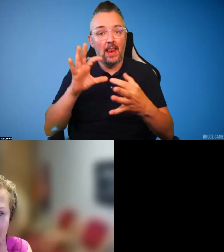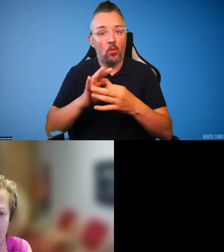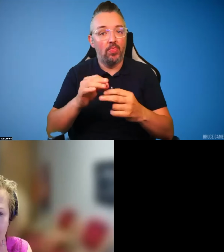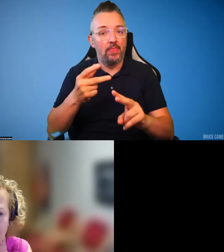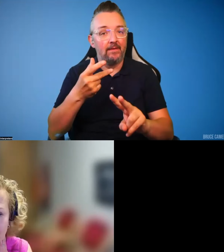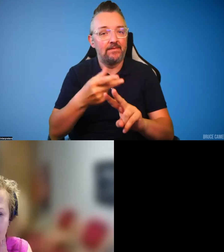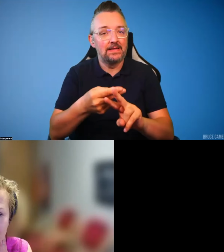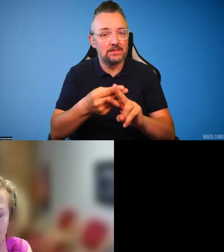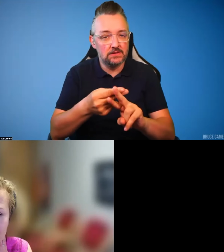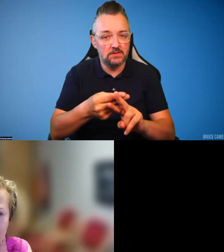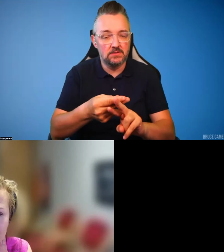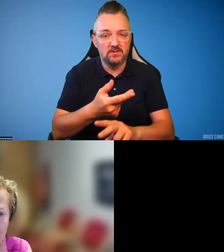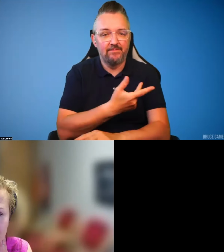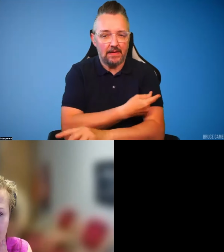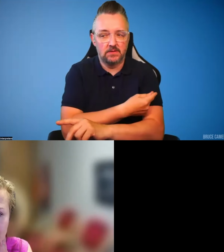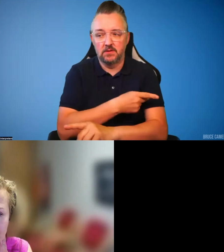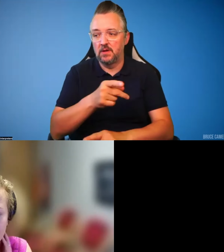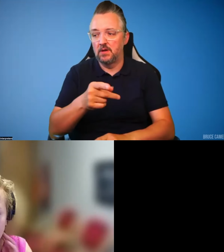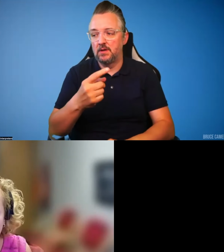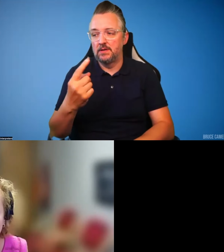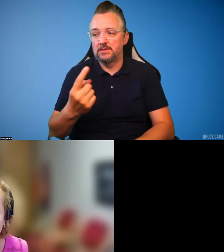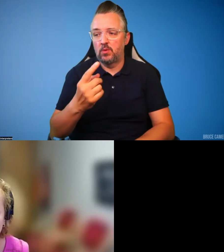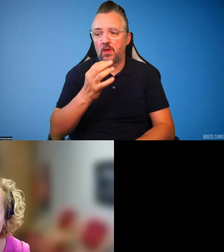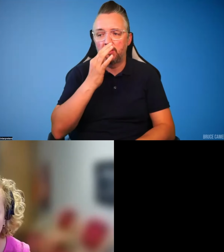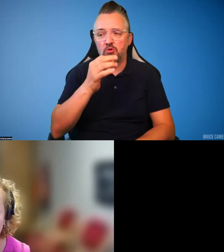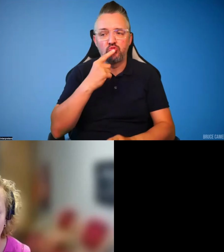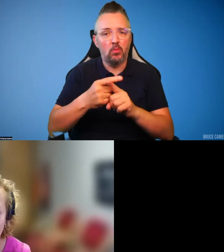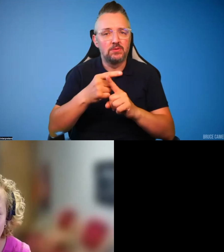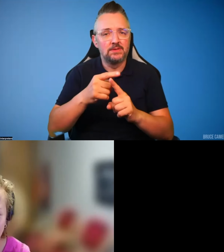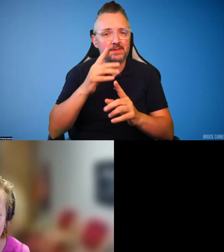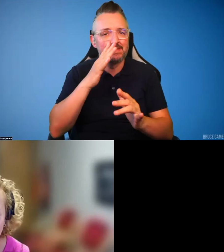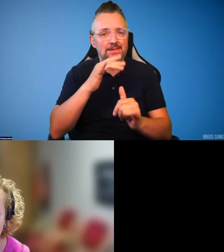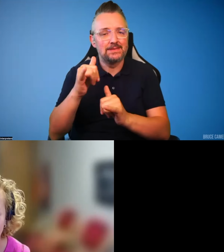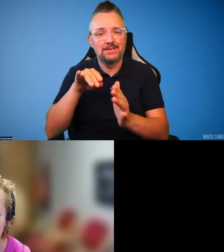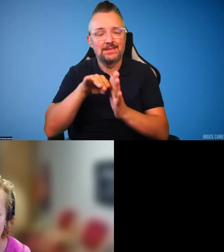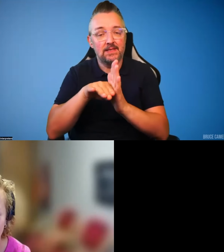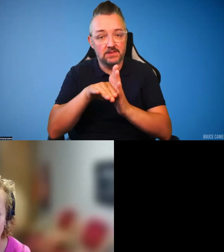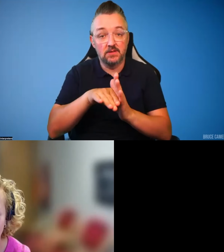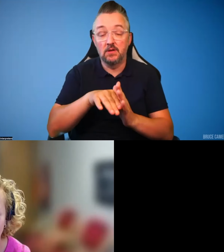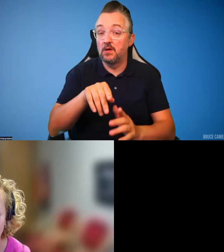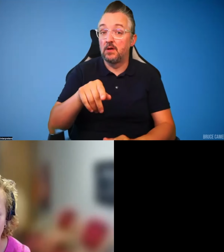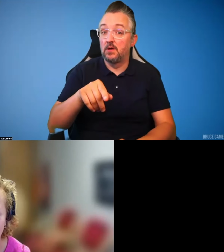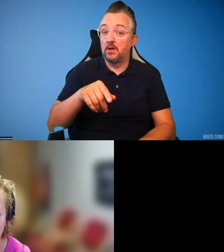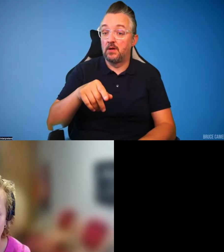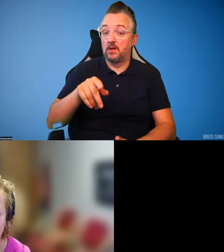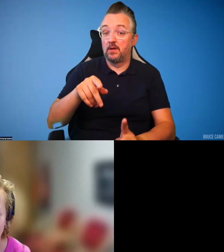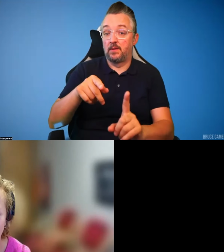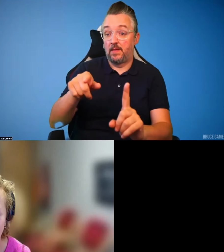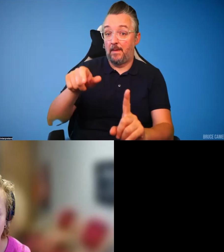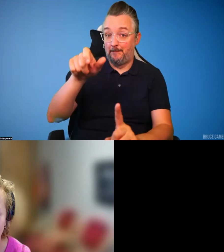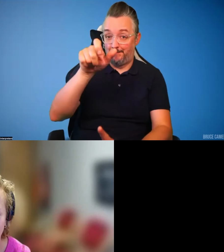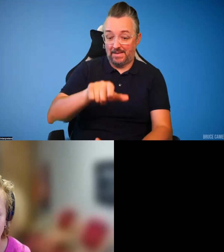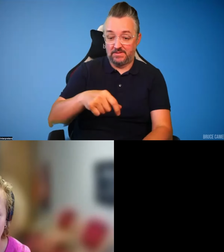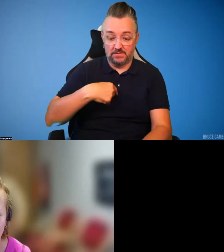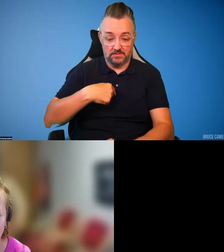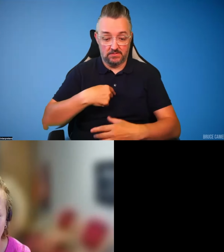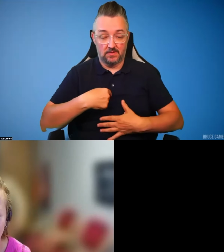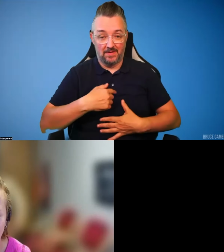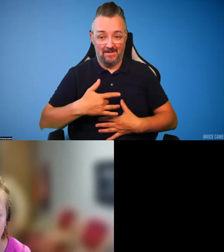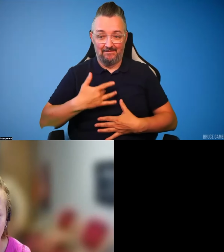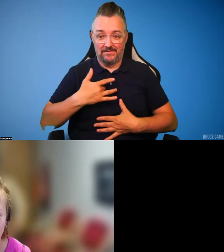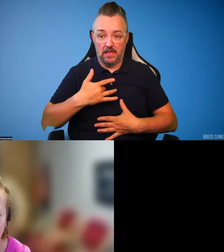Somebody is asking, this is about testing. Will individuals be contacted, or should a person who believes themselves to be eligible